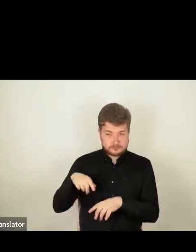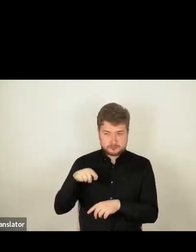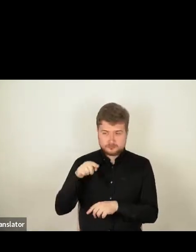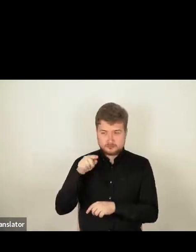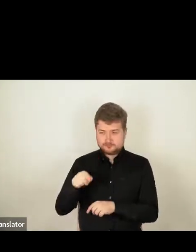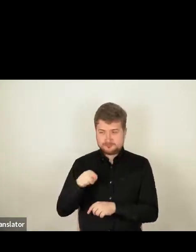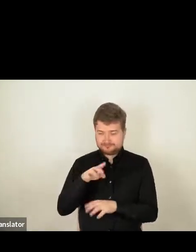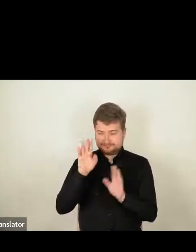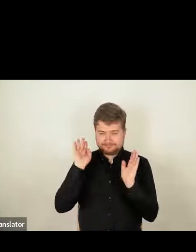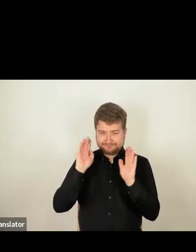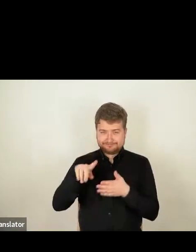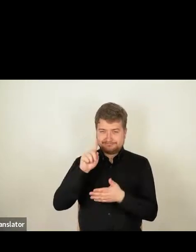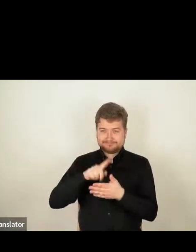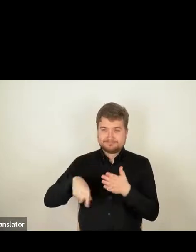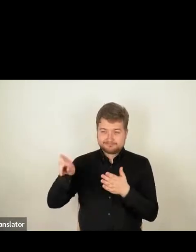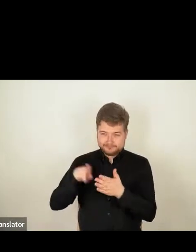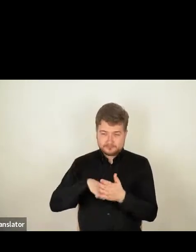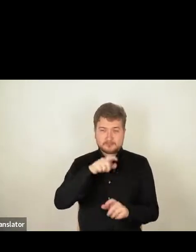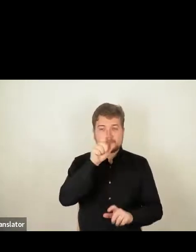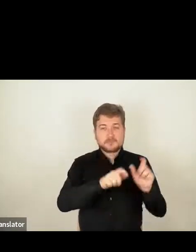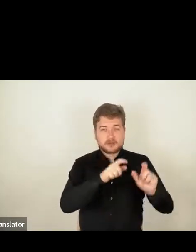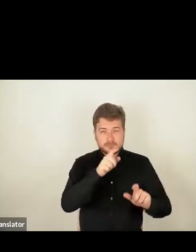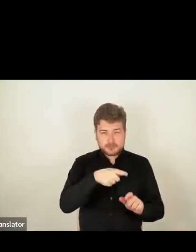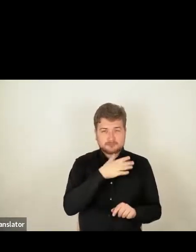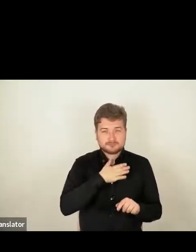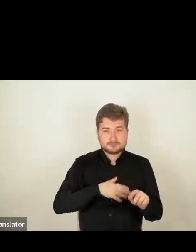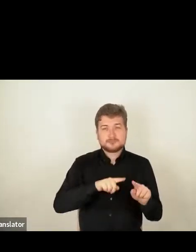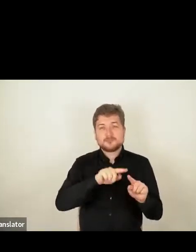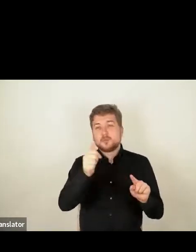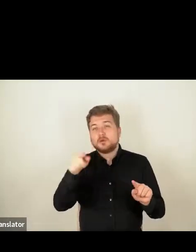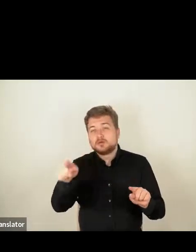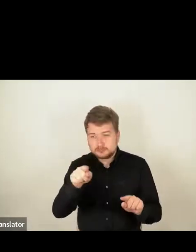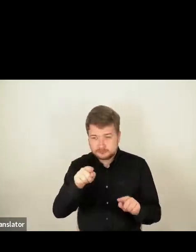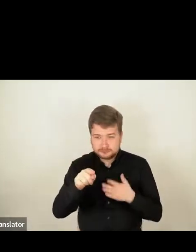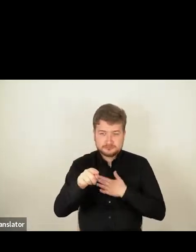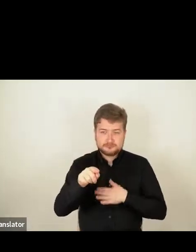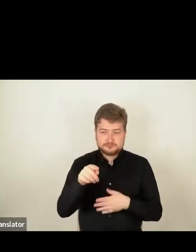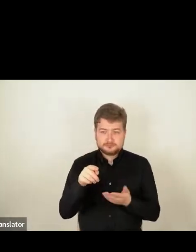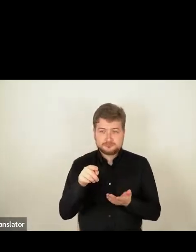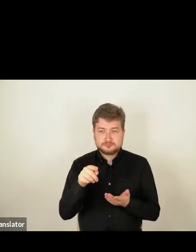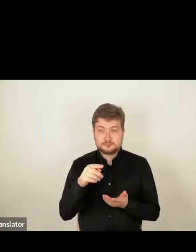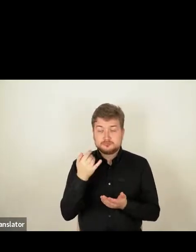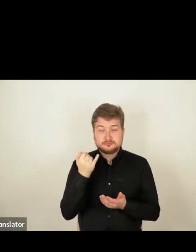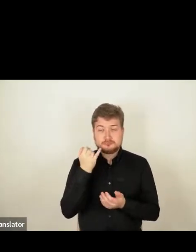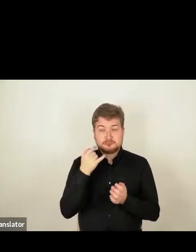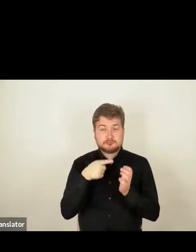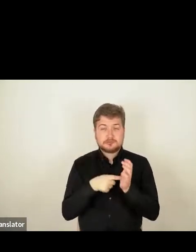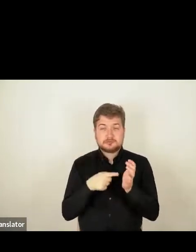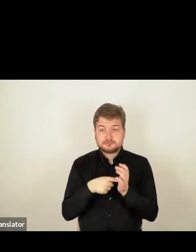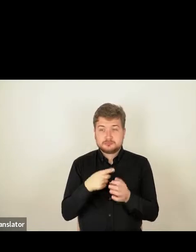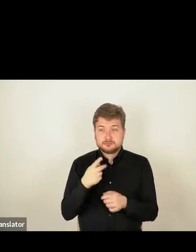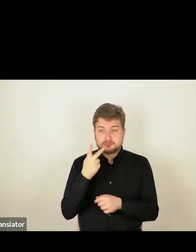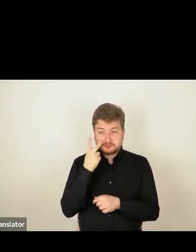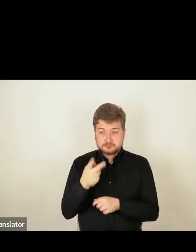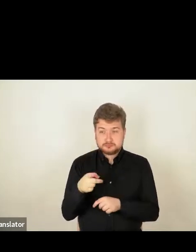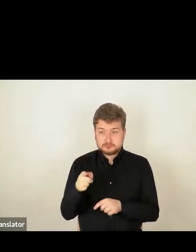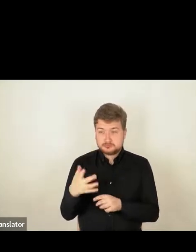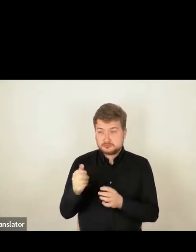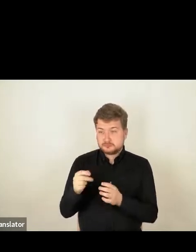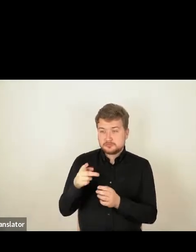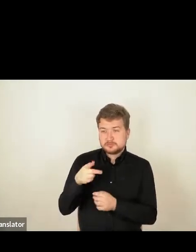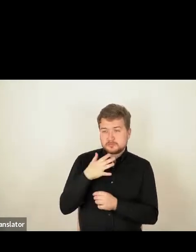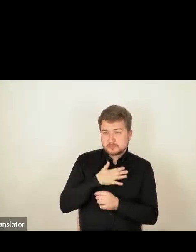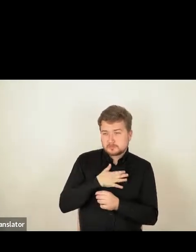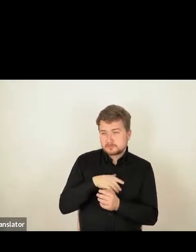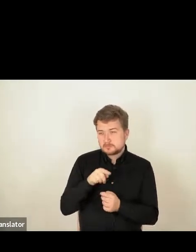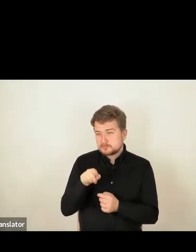why when you're looking at changes within a parliament on gender sensitivity, you need to look for the win-win. If there's something